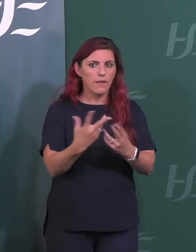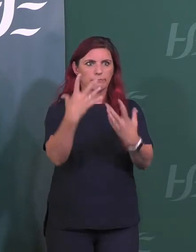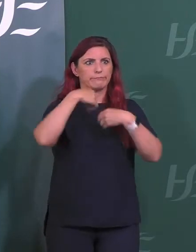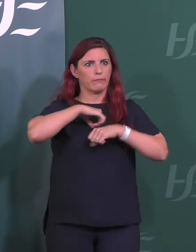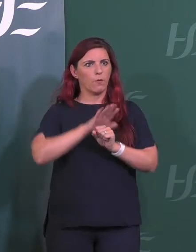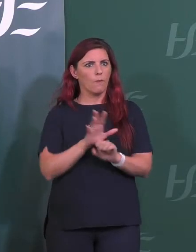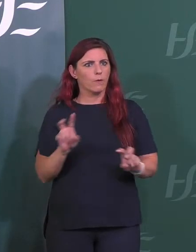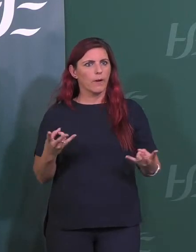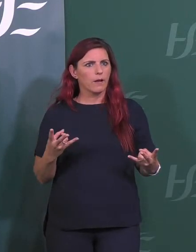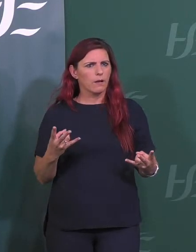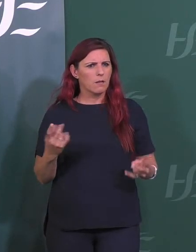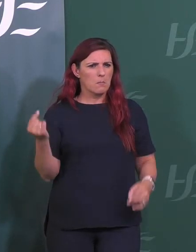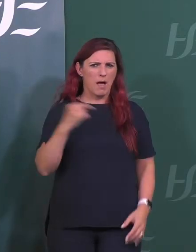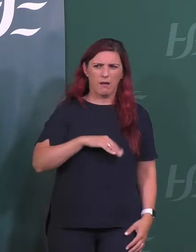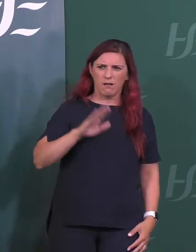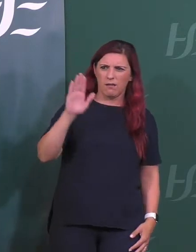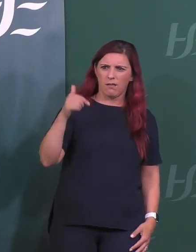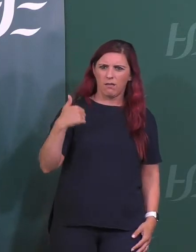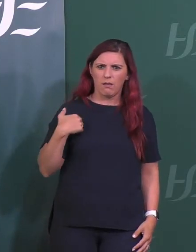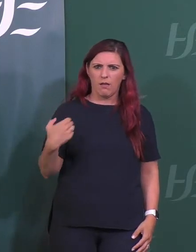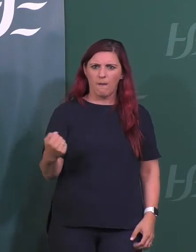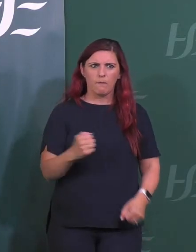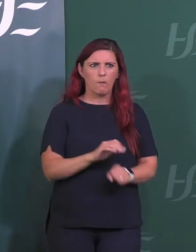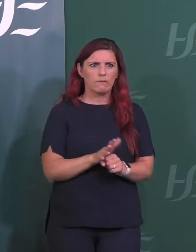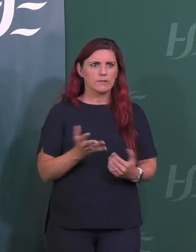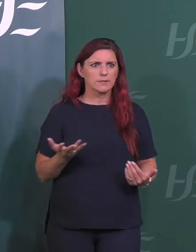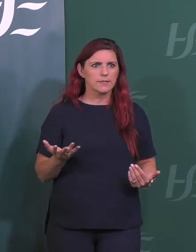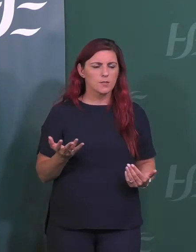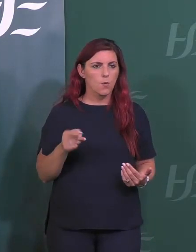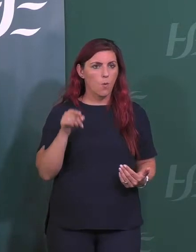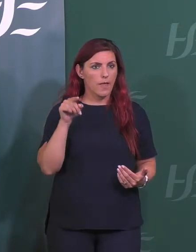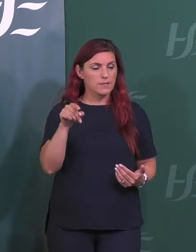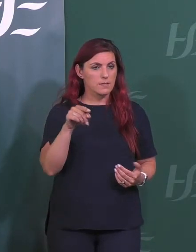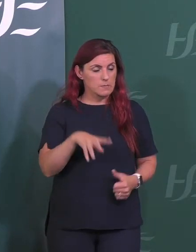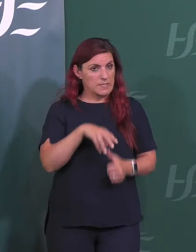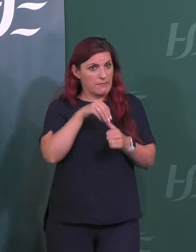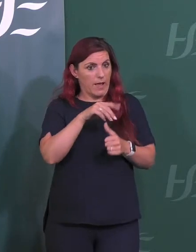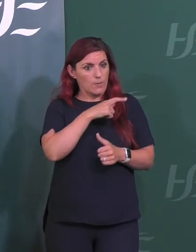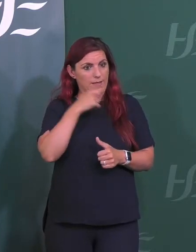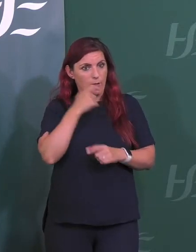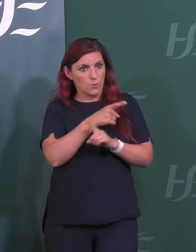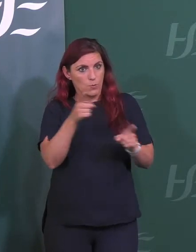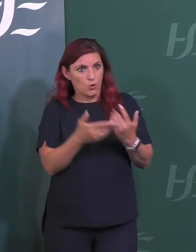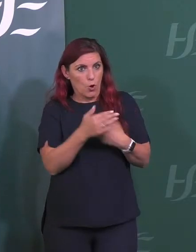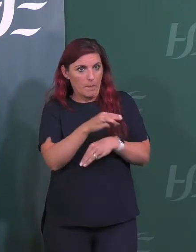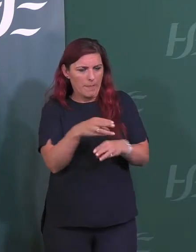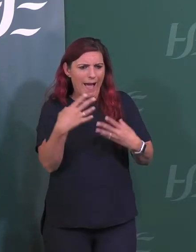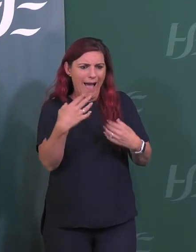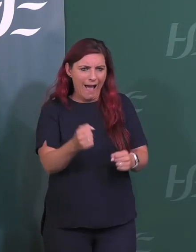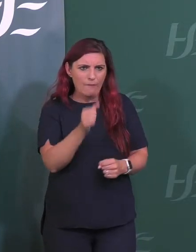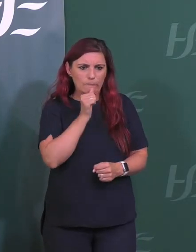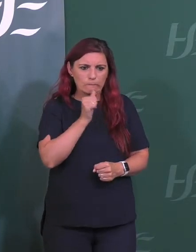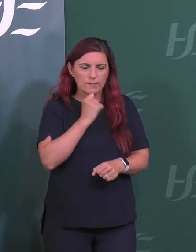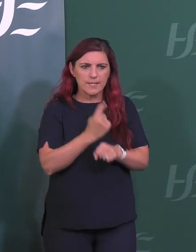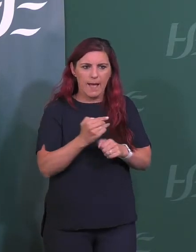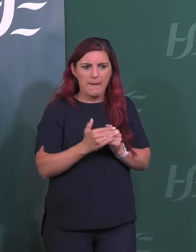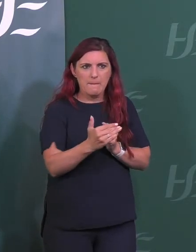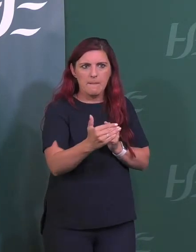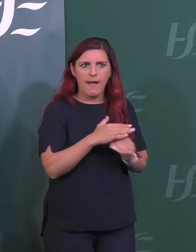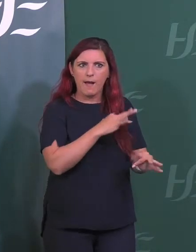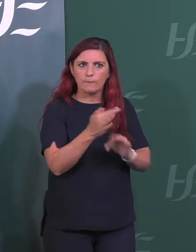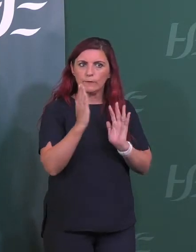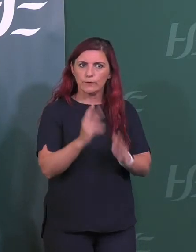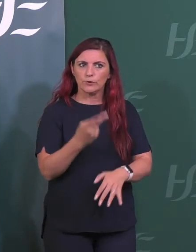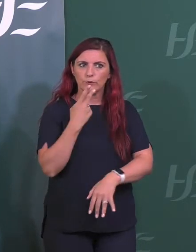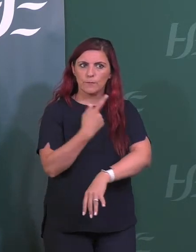COVID, coming back in positive. So I do make that special plea to younger people also. On the vaccination programme, just to summarise,